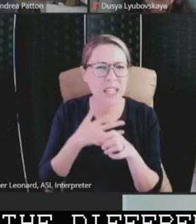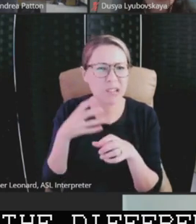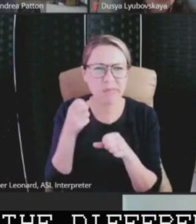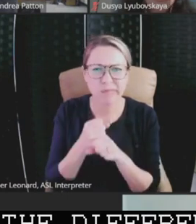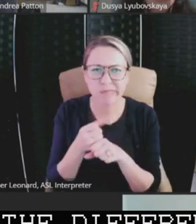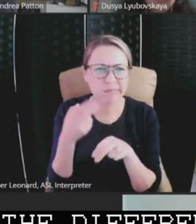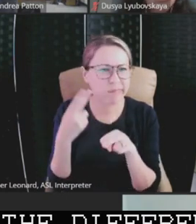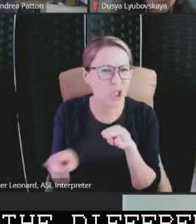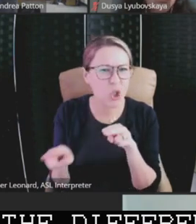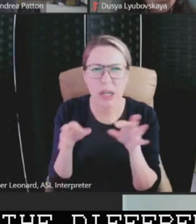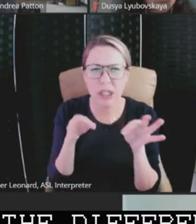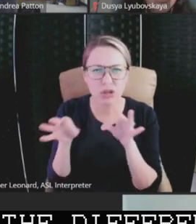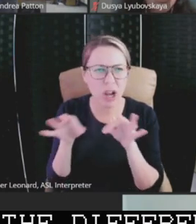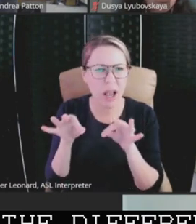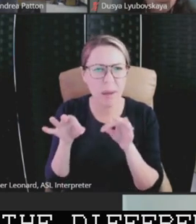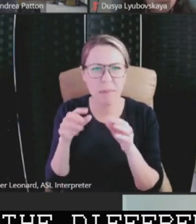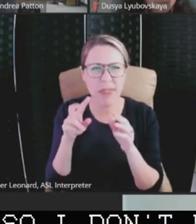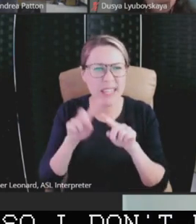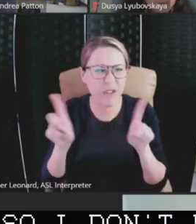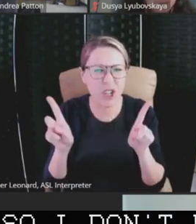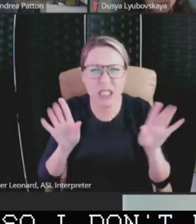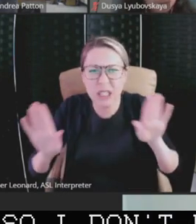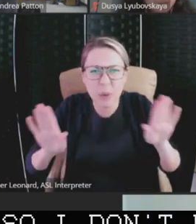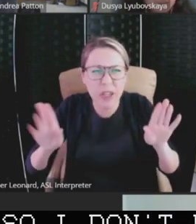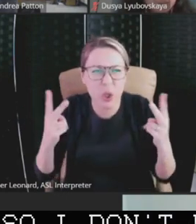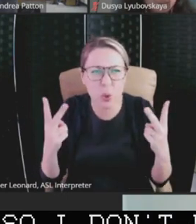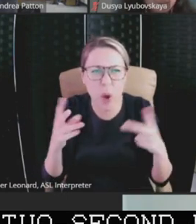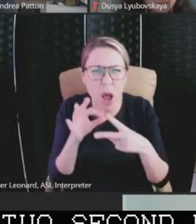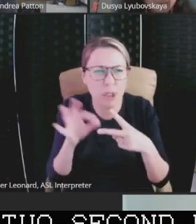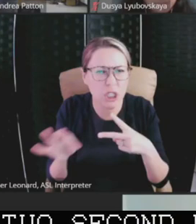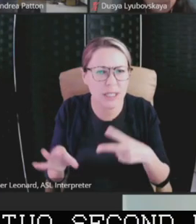it, or someone can.